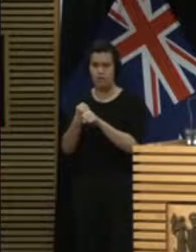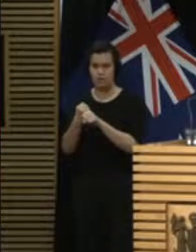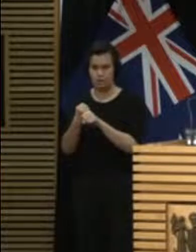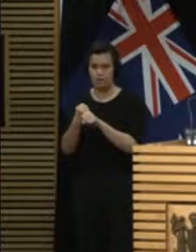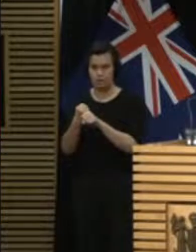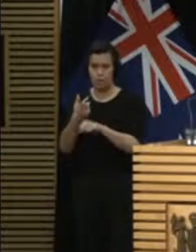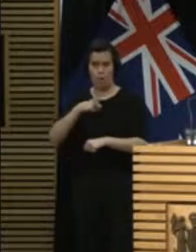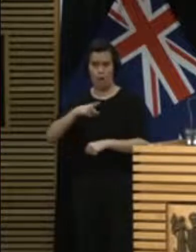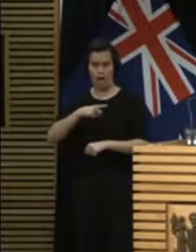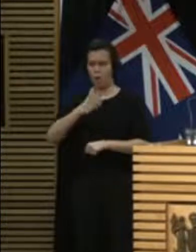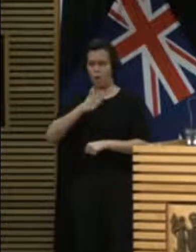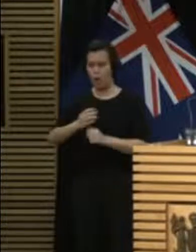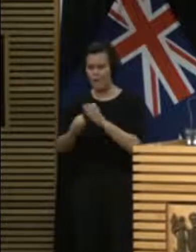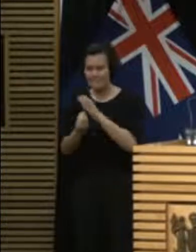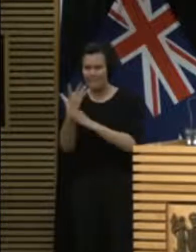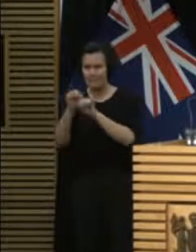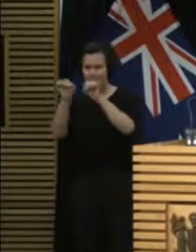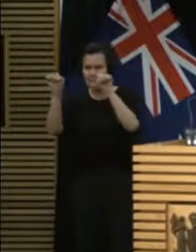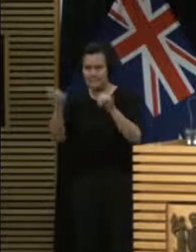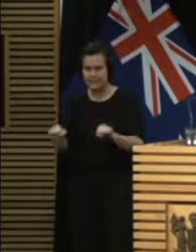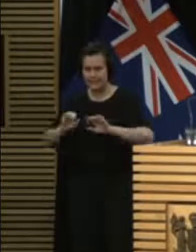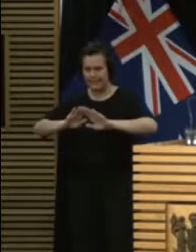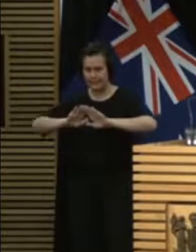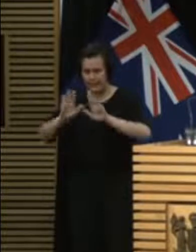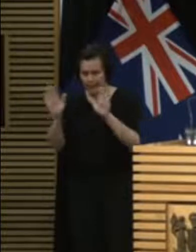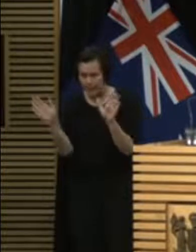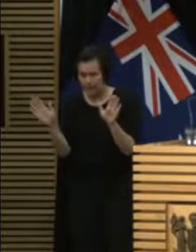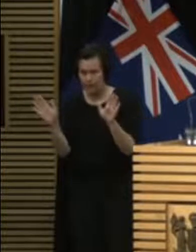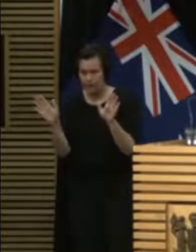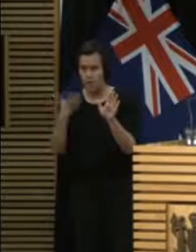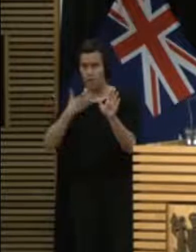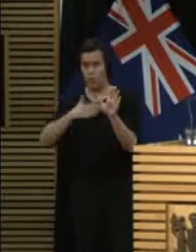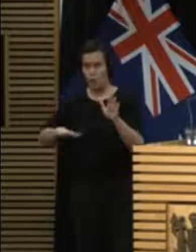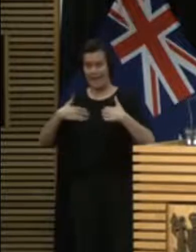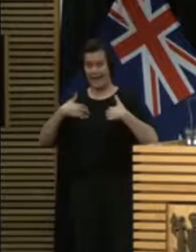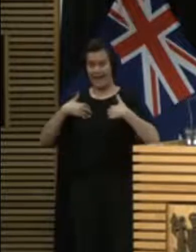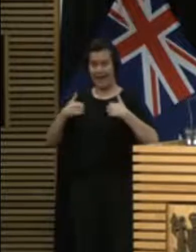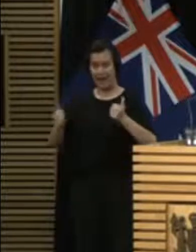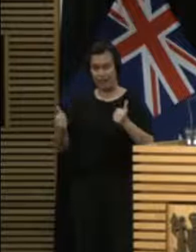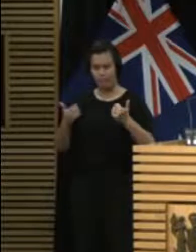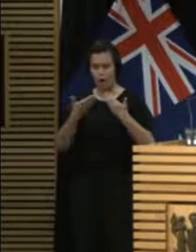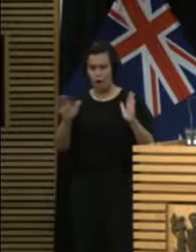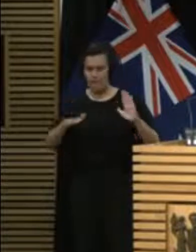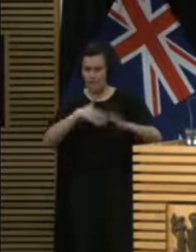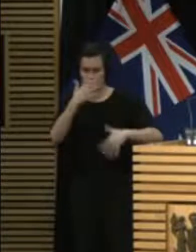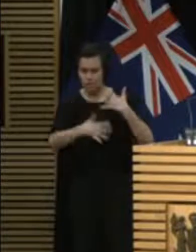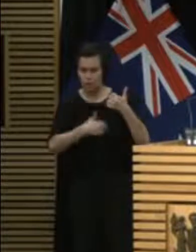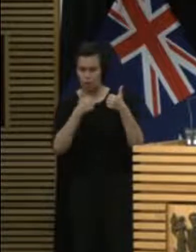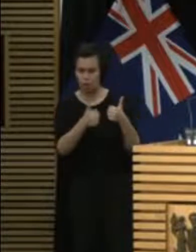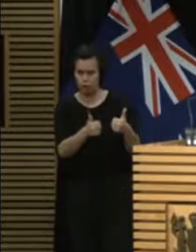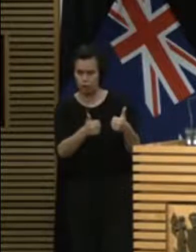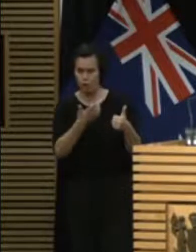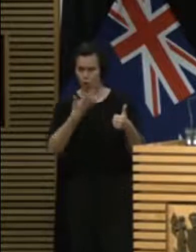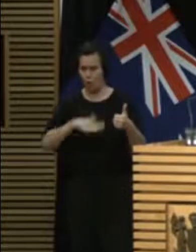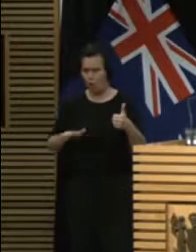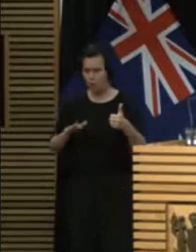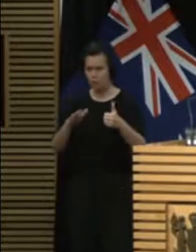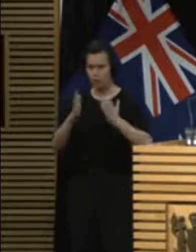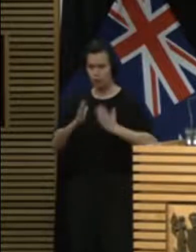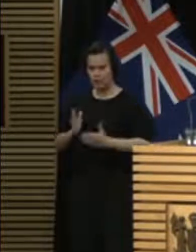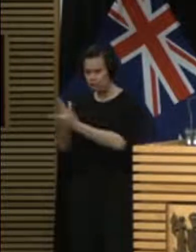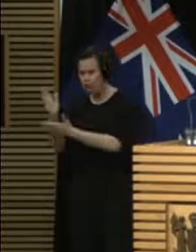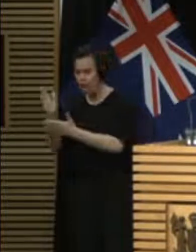certainty and make sure that we enhance public health as much as possible, that we are balancing the suite of rights issues that are at place